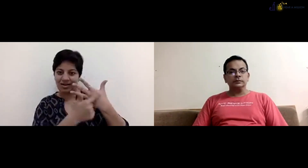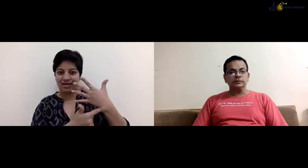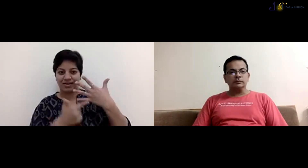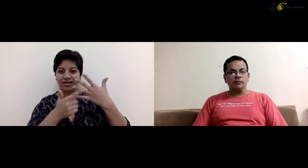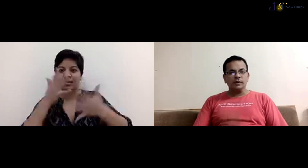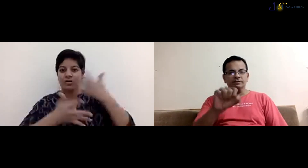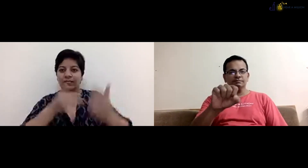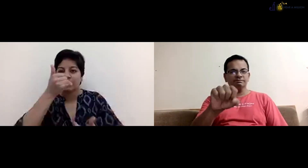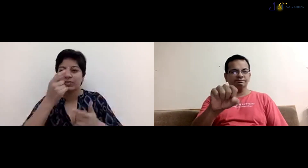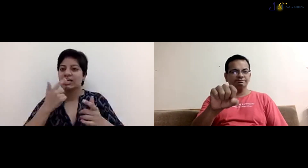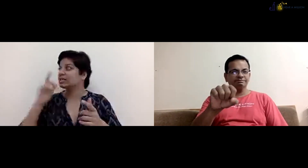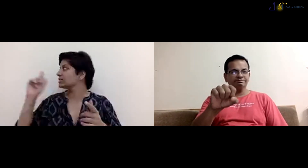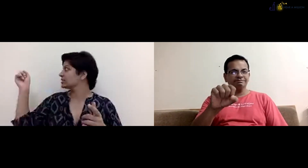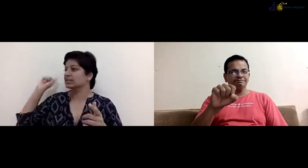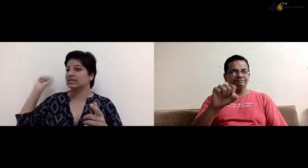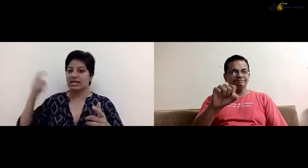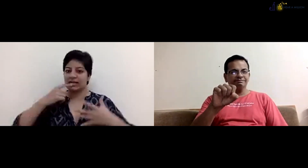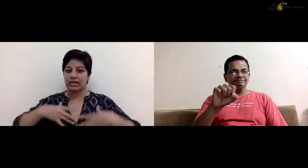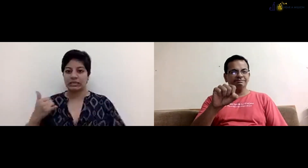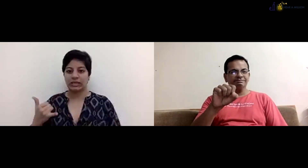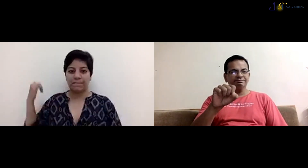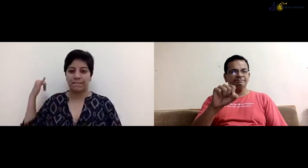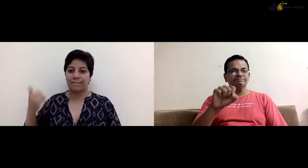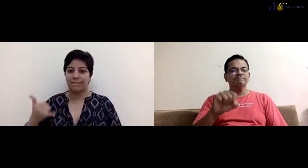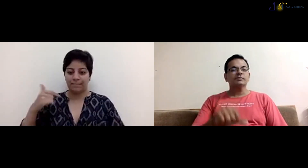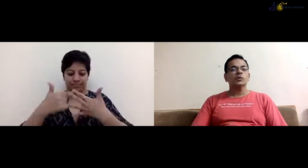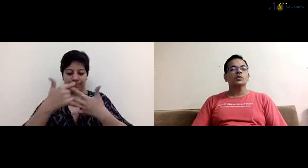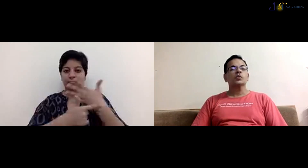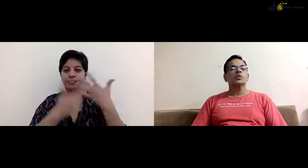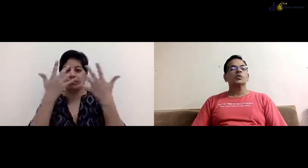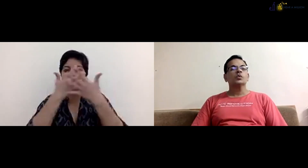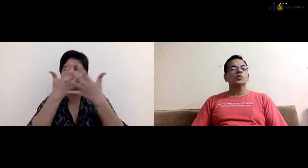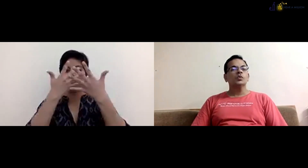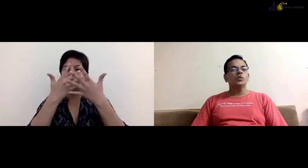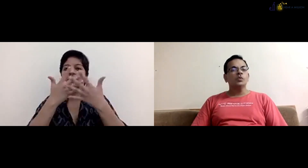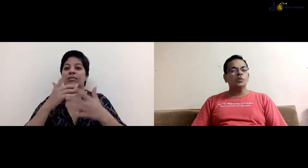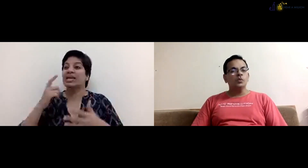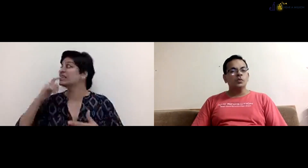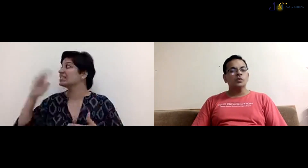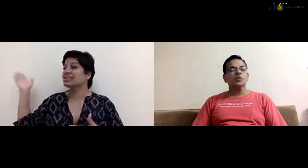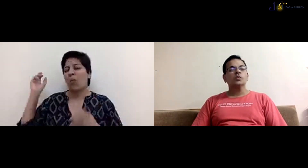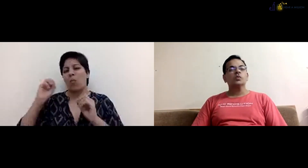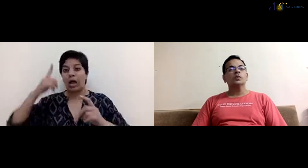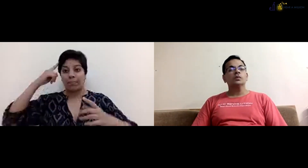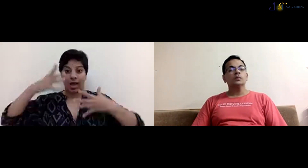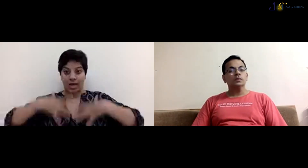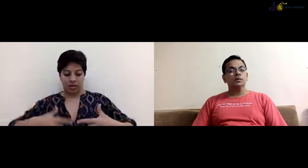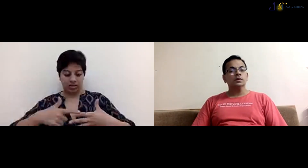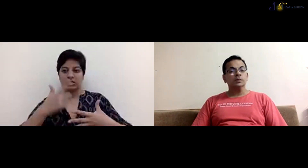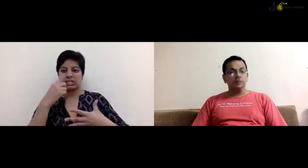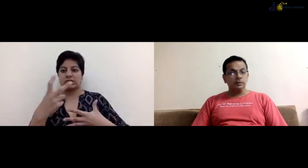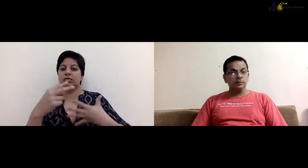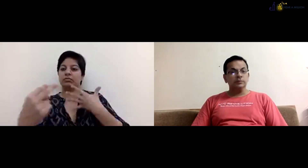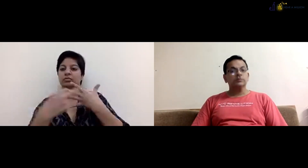shirt, so your skin color kind of matching your, and also you have the plain background, the bright one.